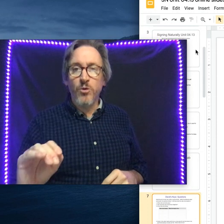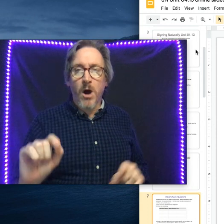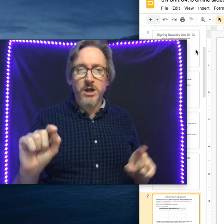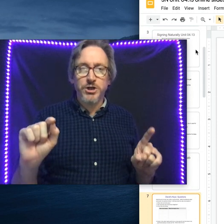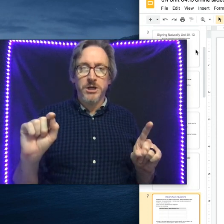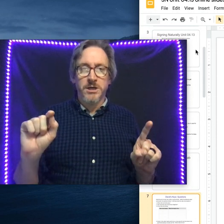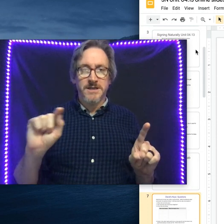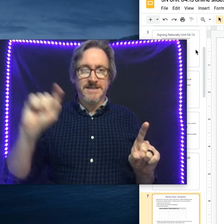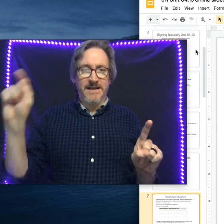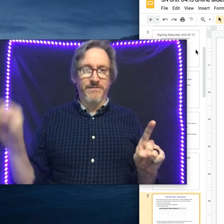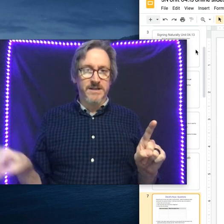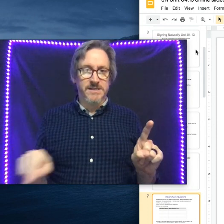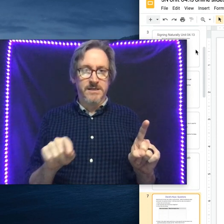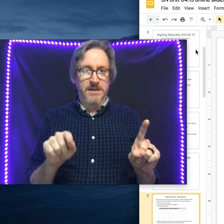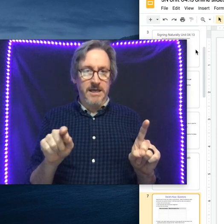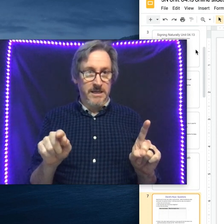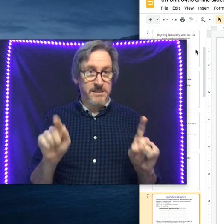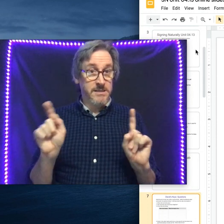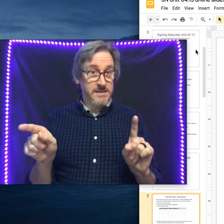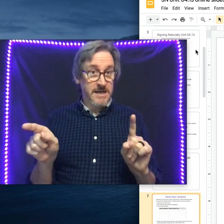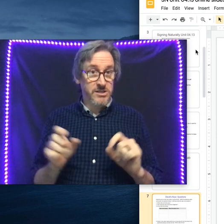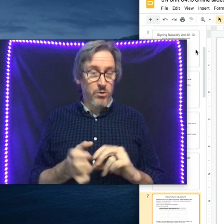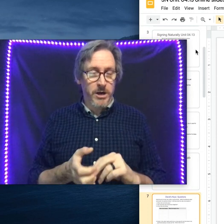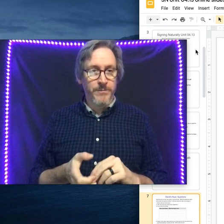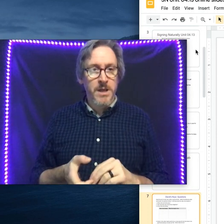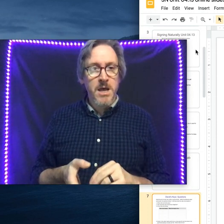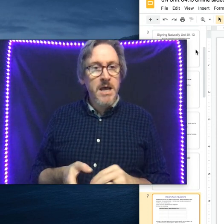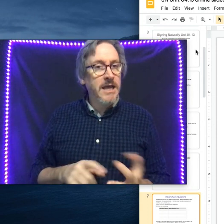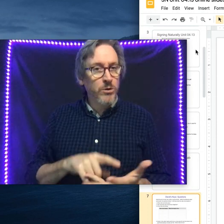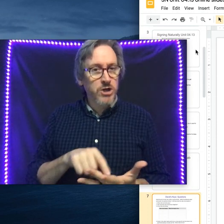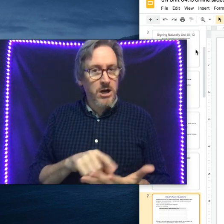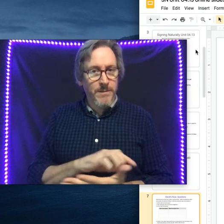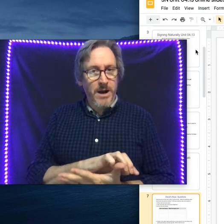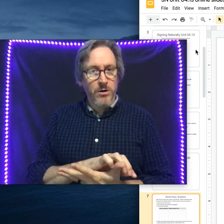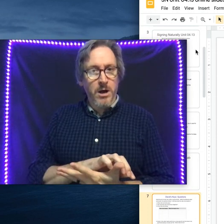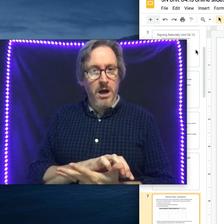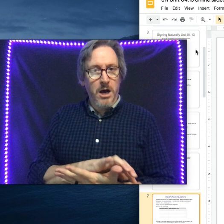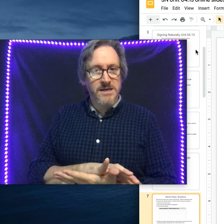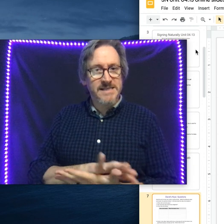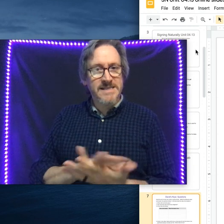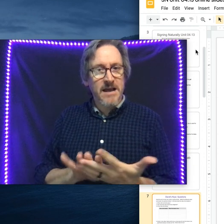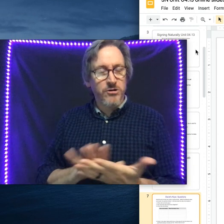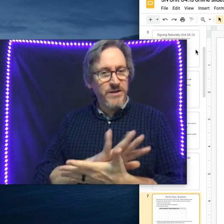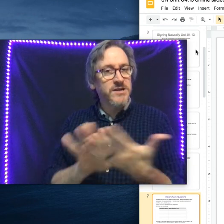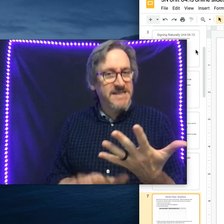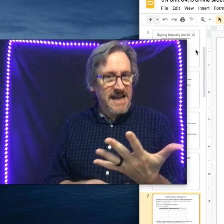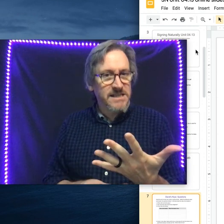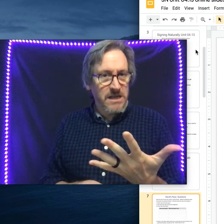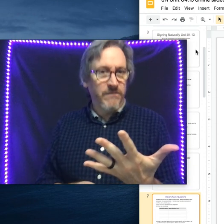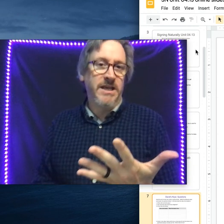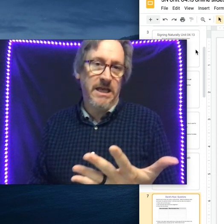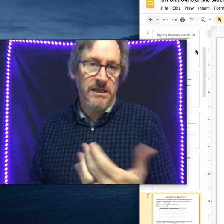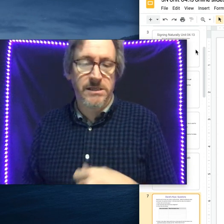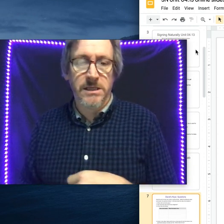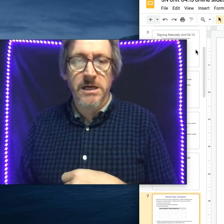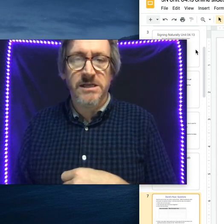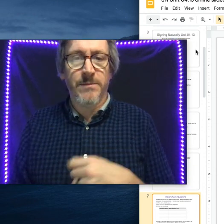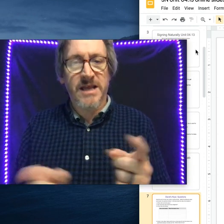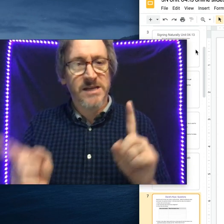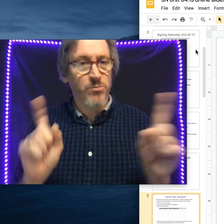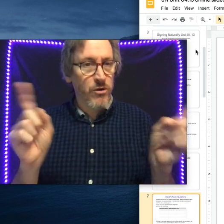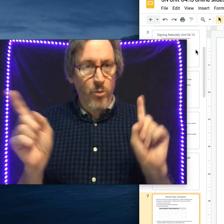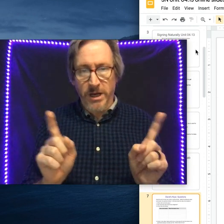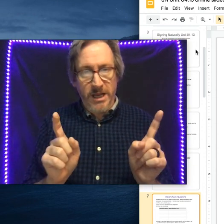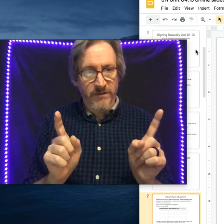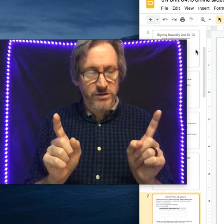but if you watch David's keys, this next story, he will talk about different sets of keys. Some